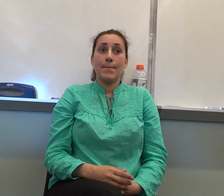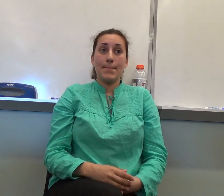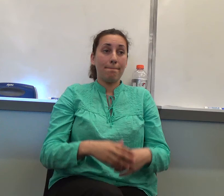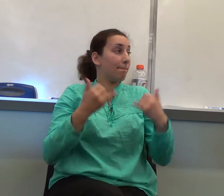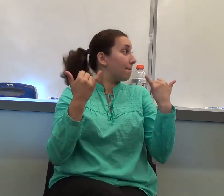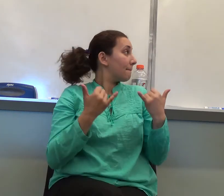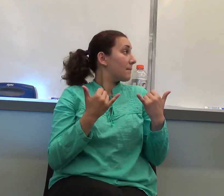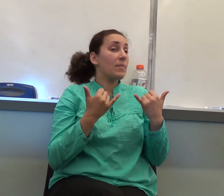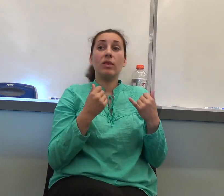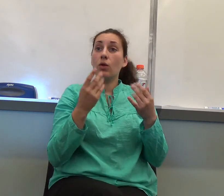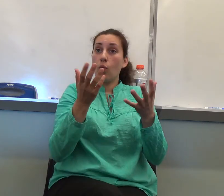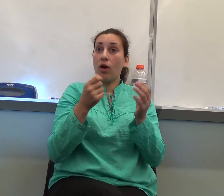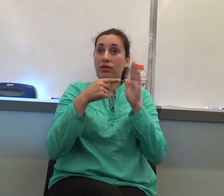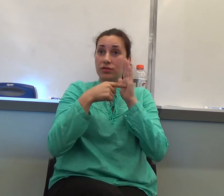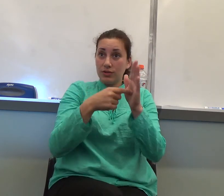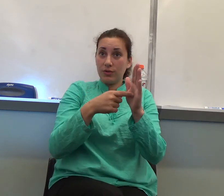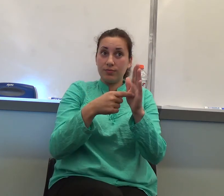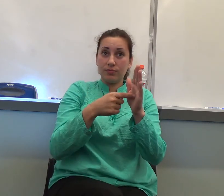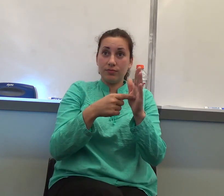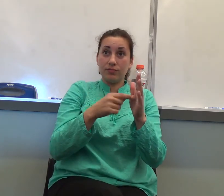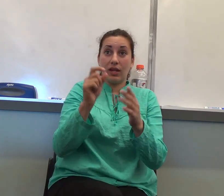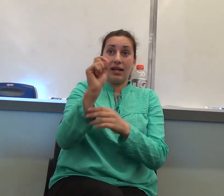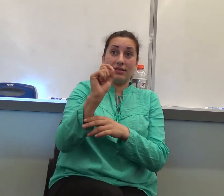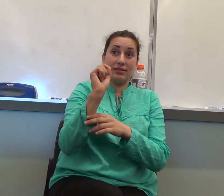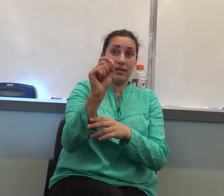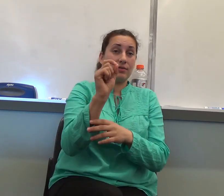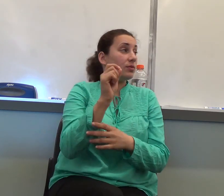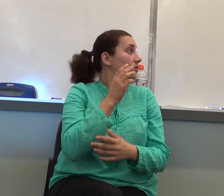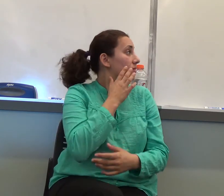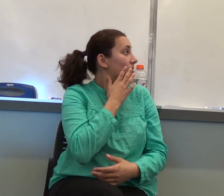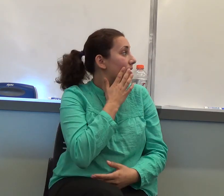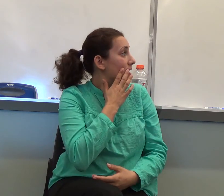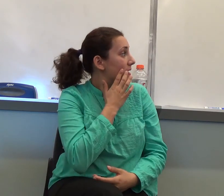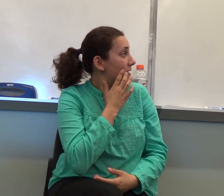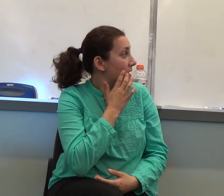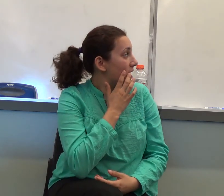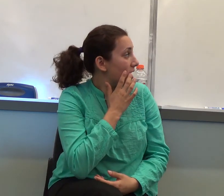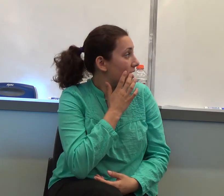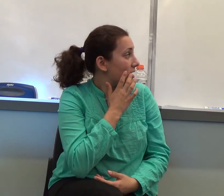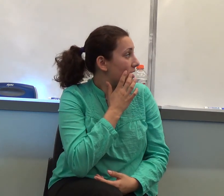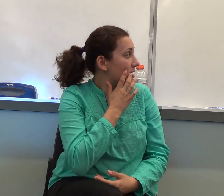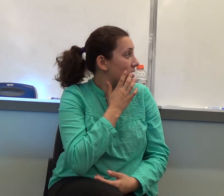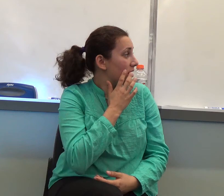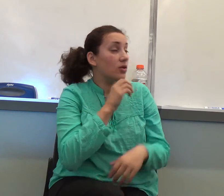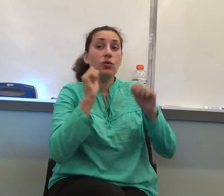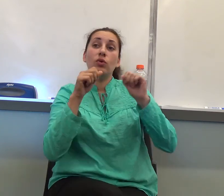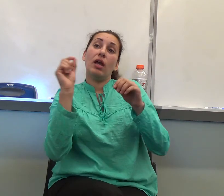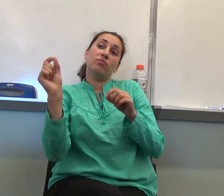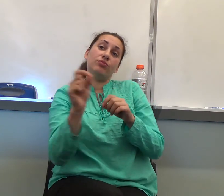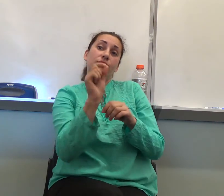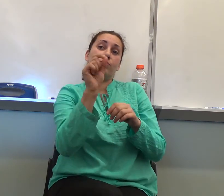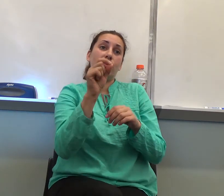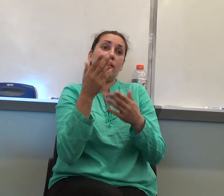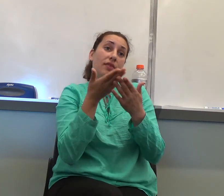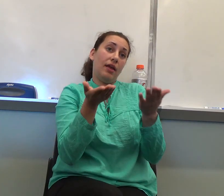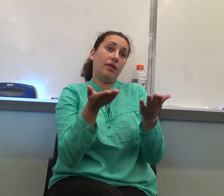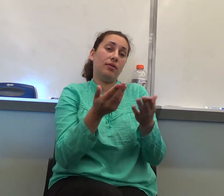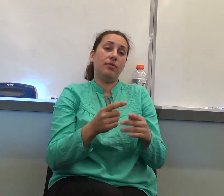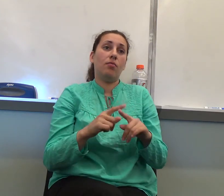want to emphasize the idea of a decimal, you could put the decimal point there. I mean, the only place that would be recognized is in